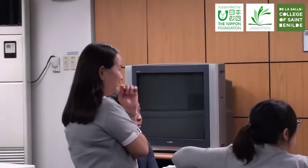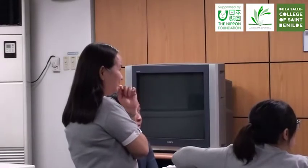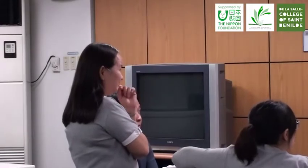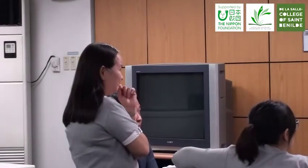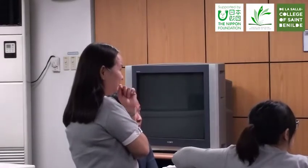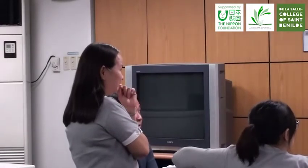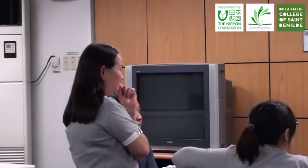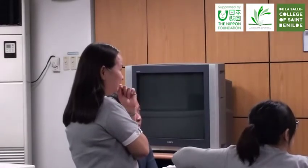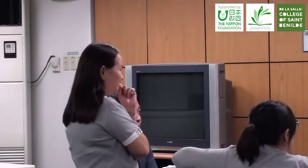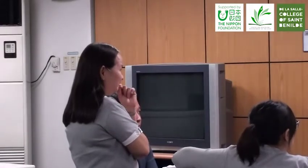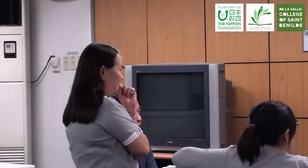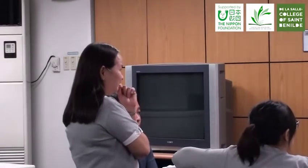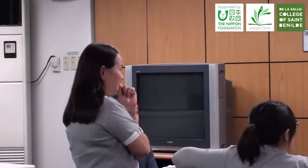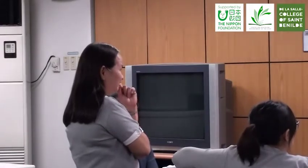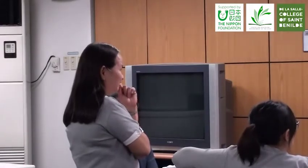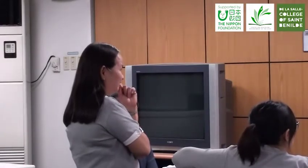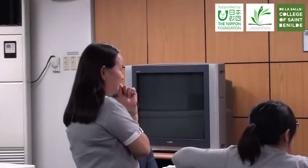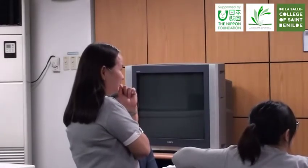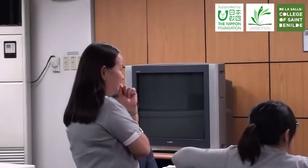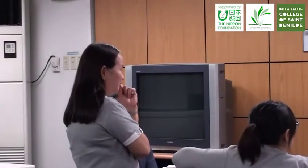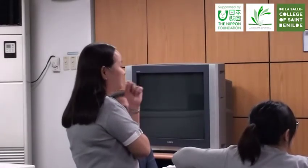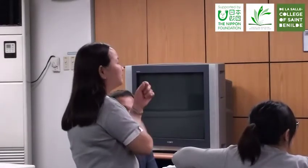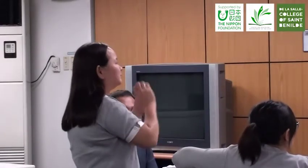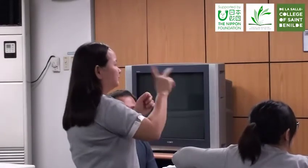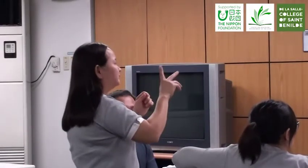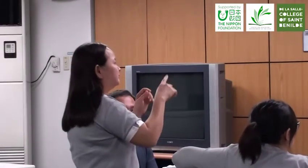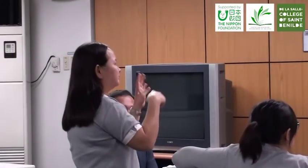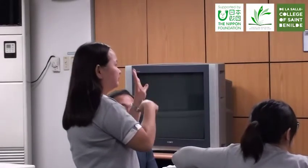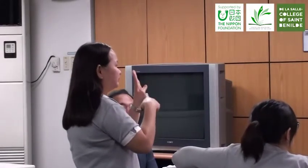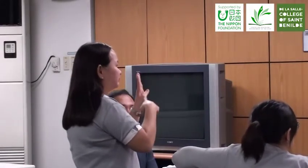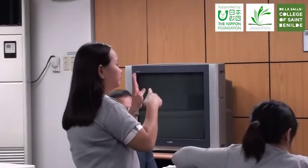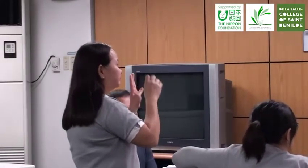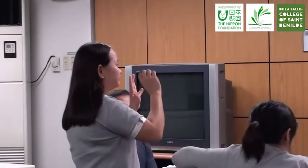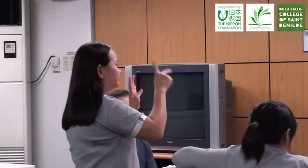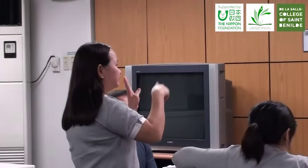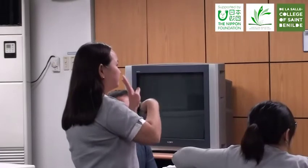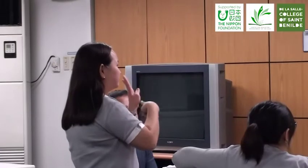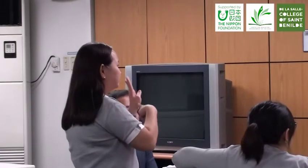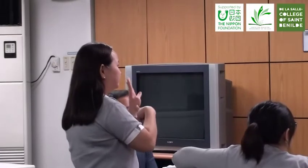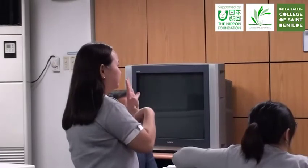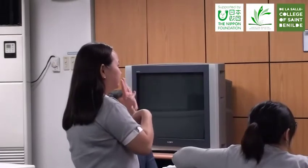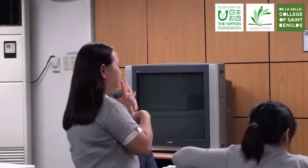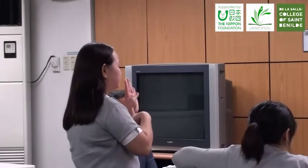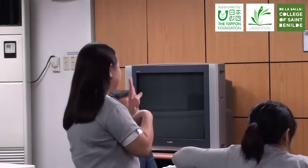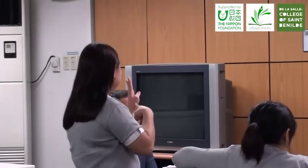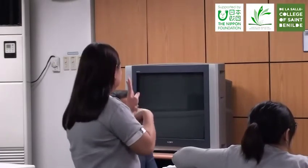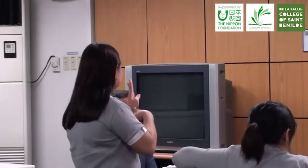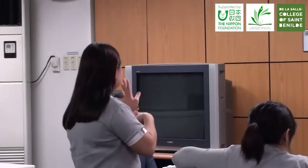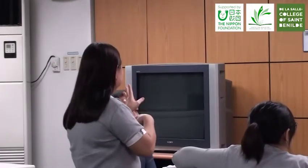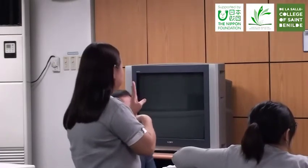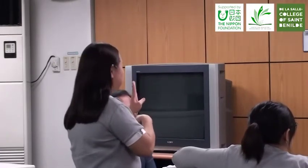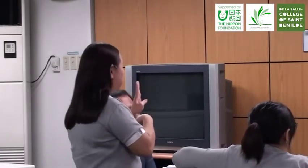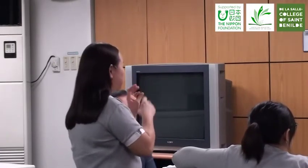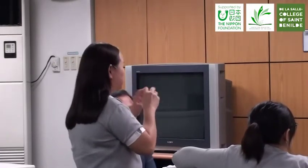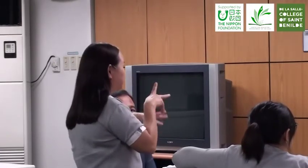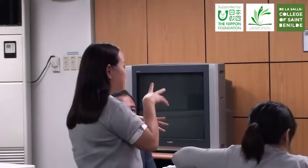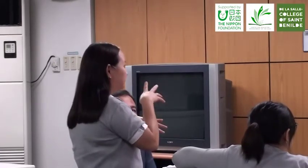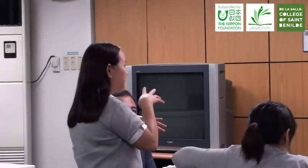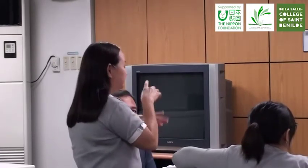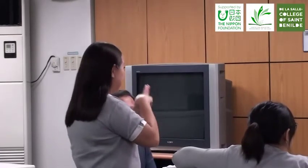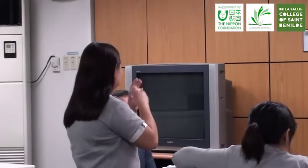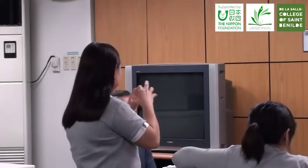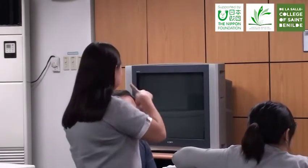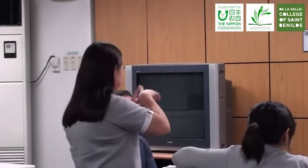is any subject, any course. Even NSTP, CSP Live, CSP